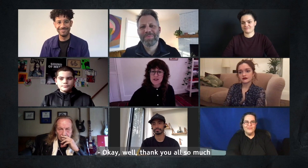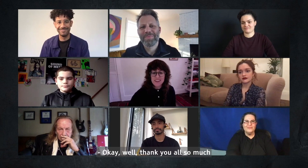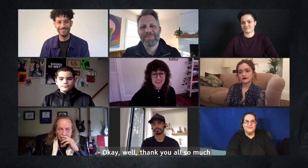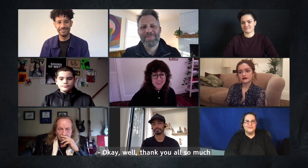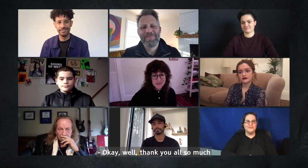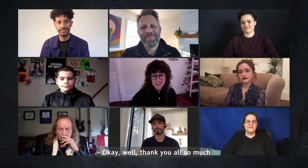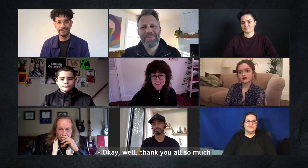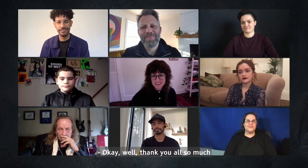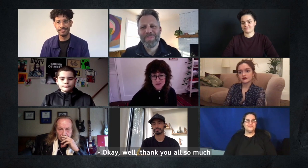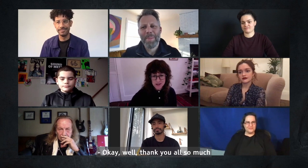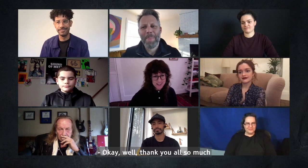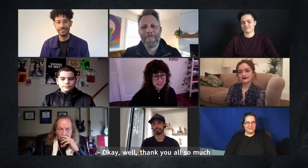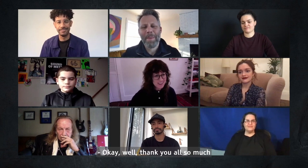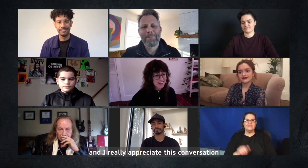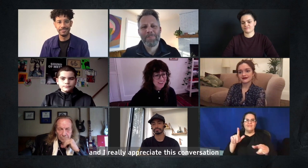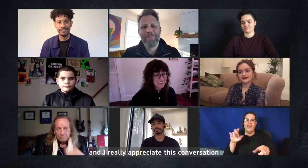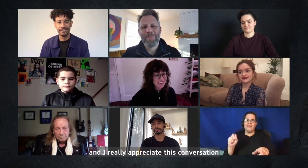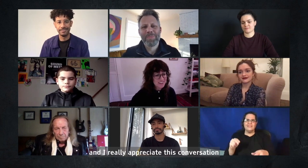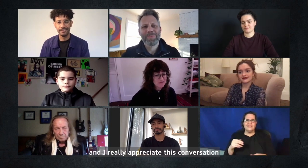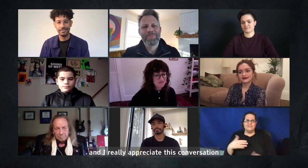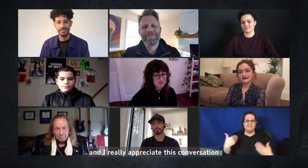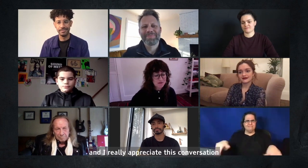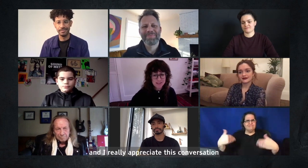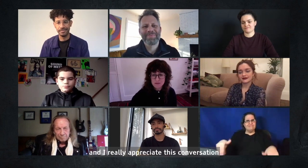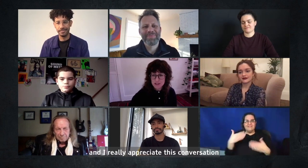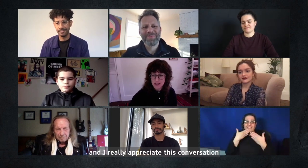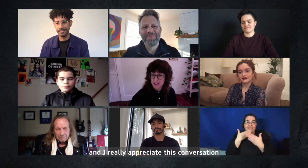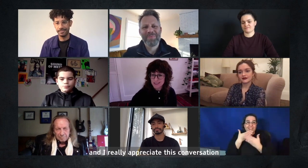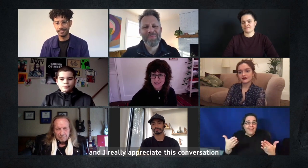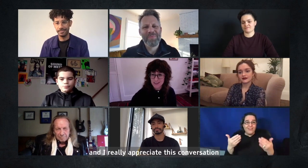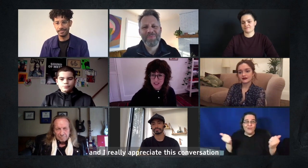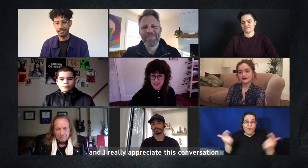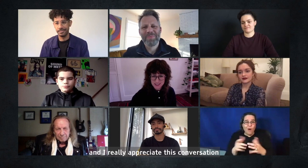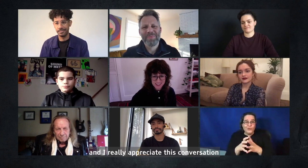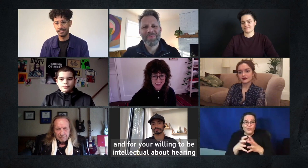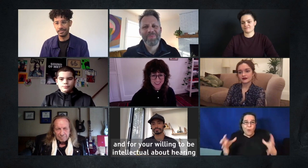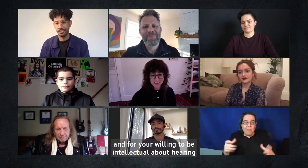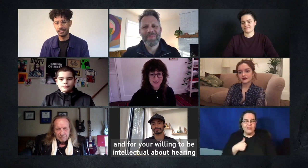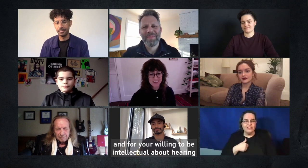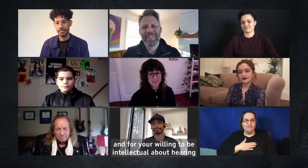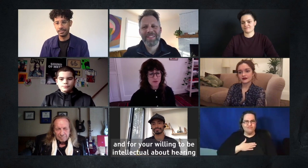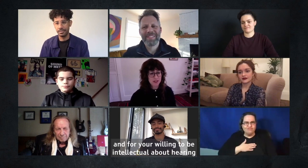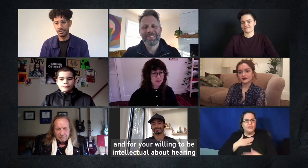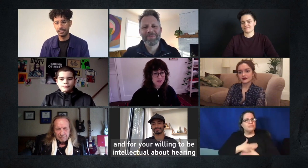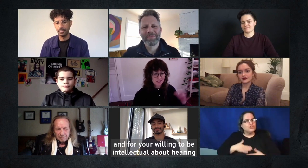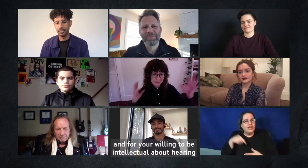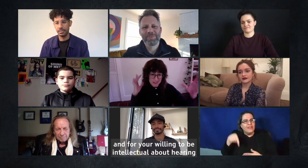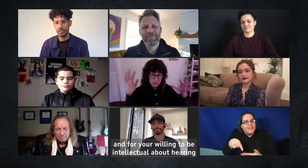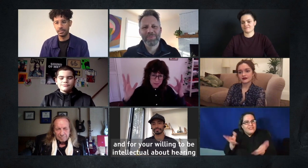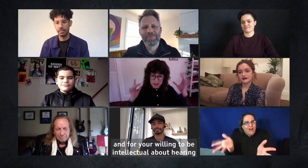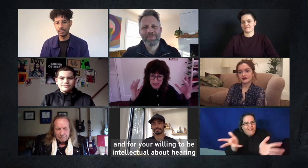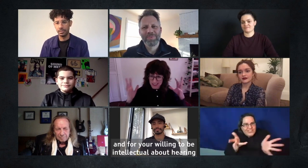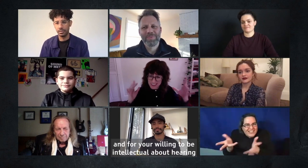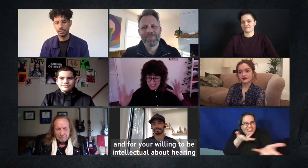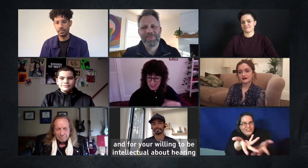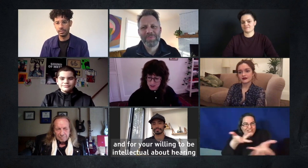Okay, well, thank you all so much. And I really appreciate this conversation and for you willing to